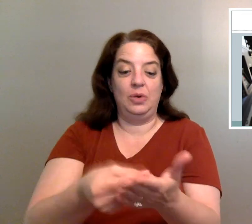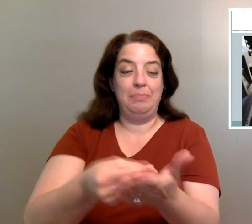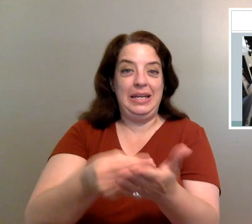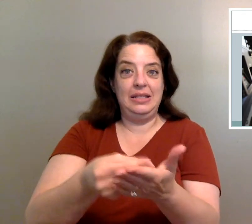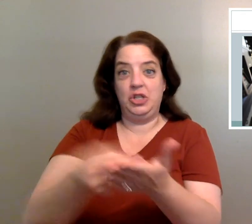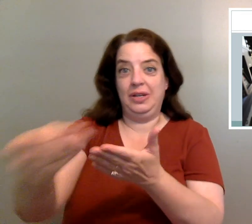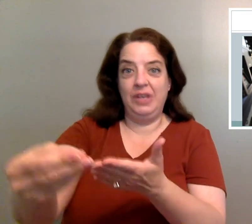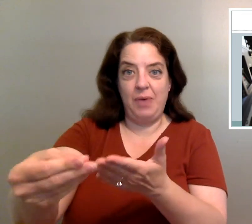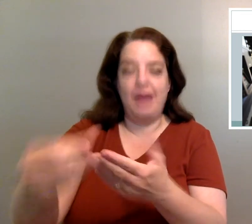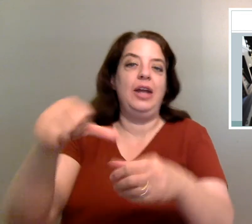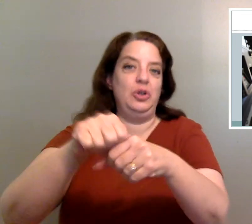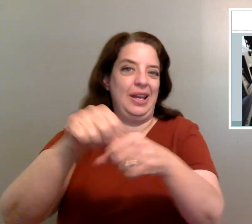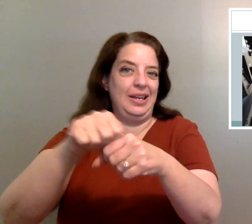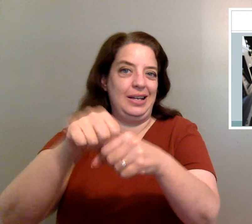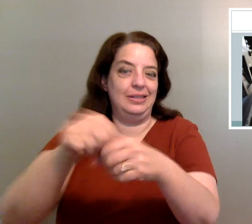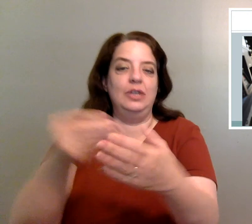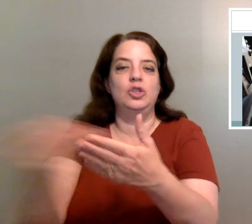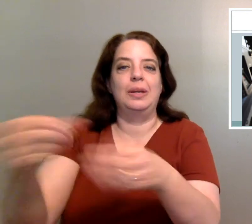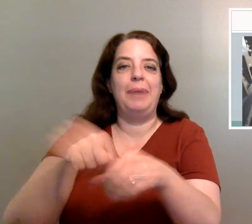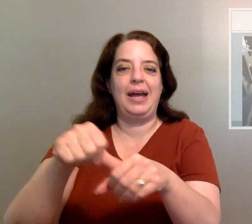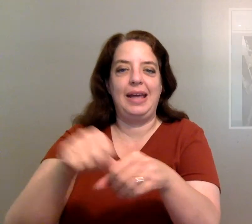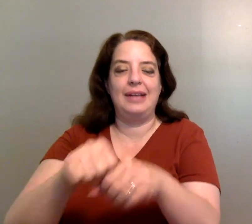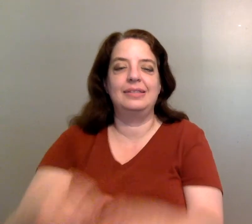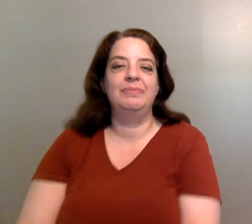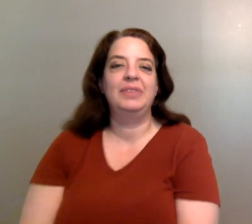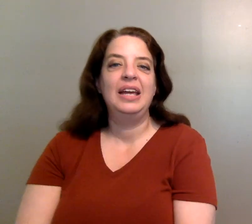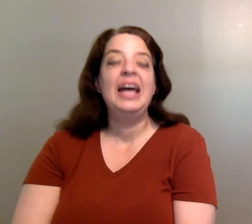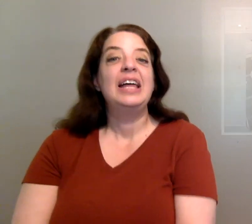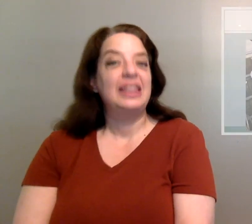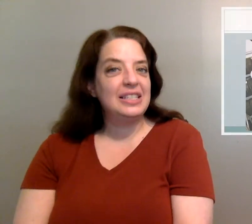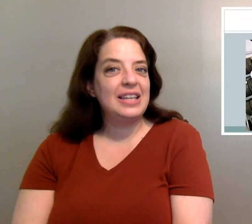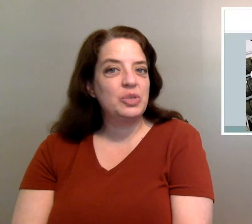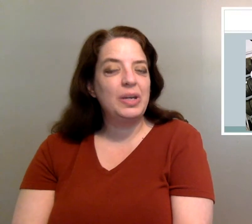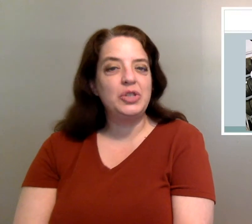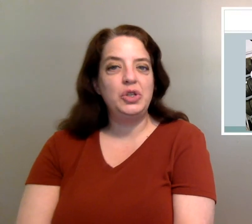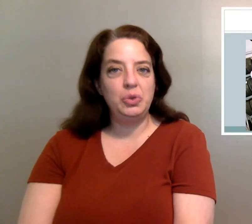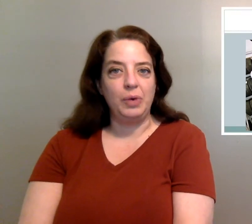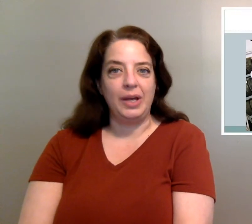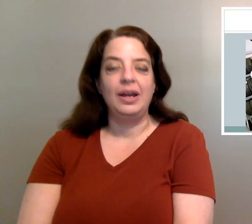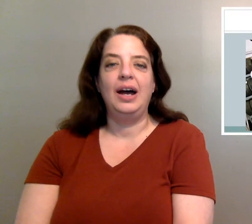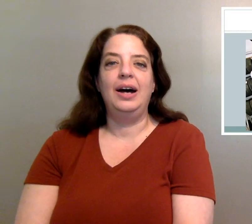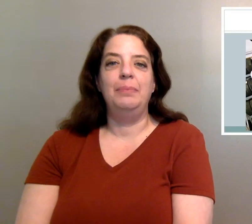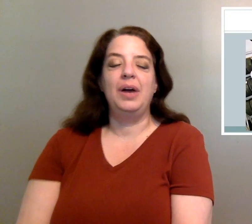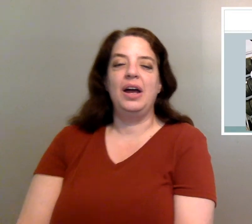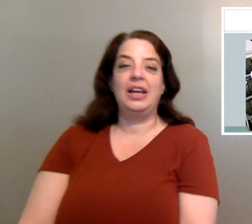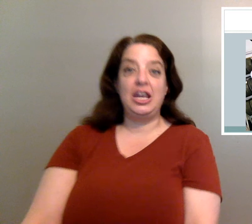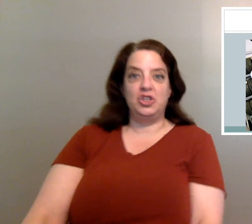money that you're giving away and you're getting gasoline. So you're going to buy gas. This next one is a new one.